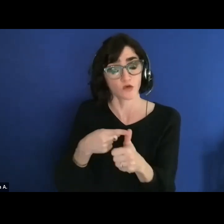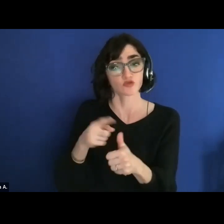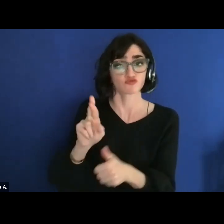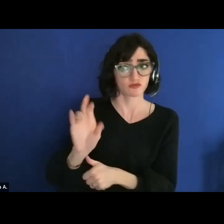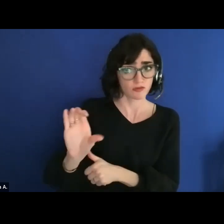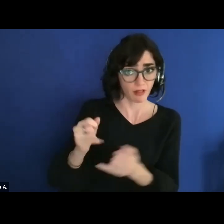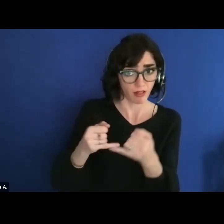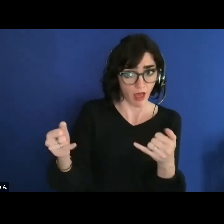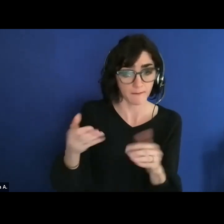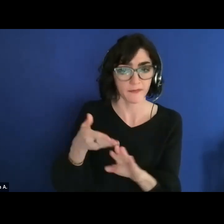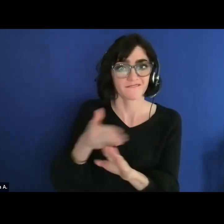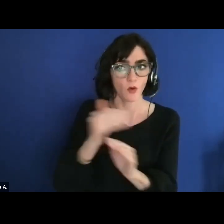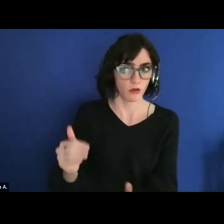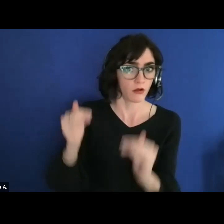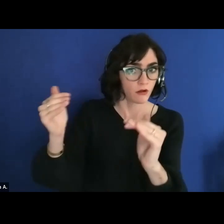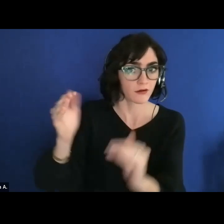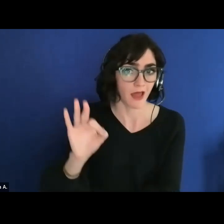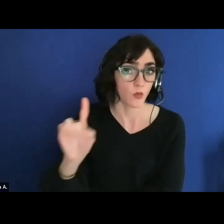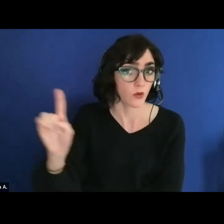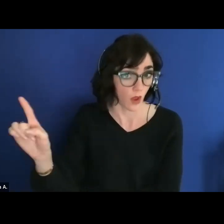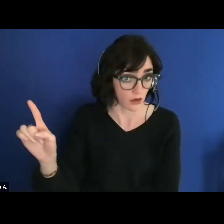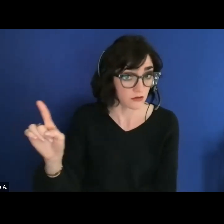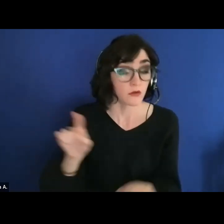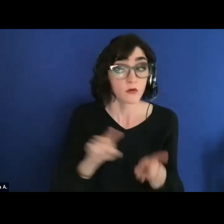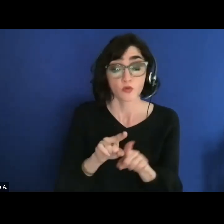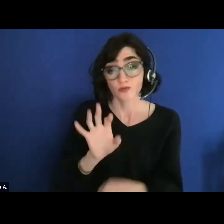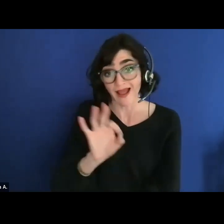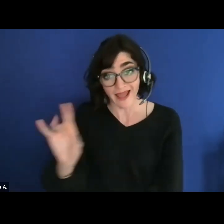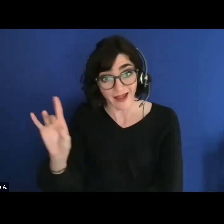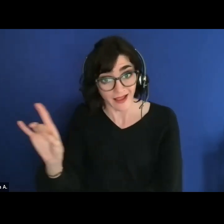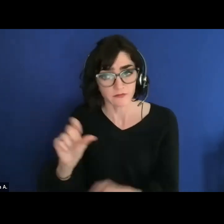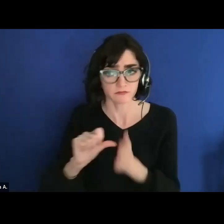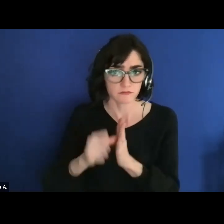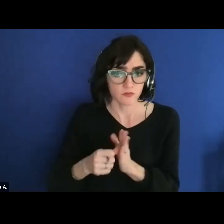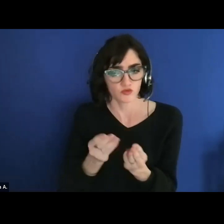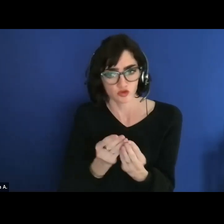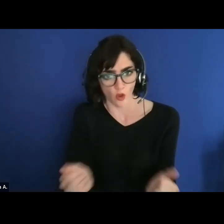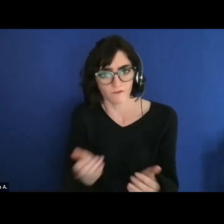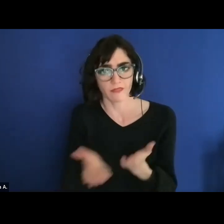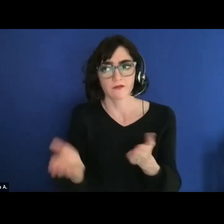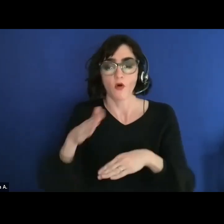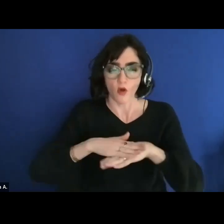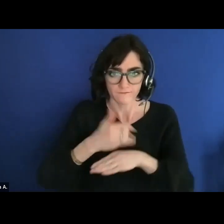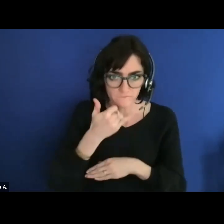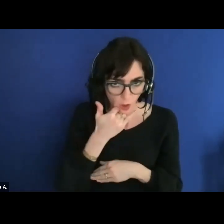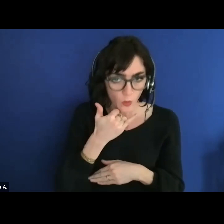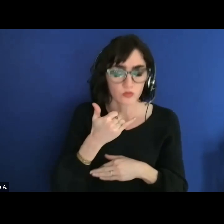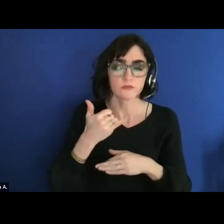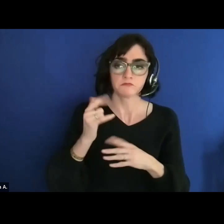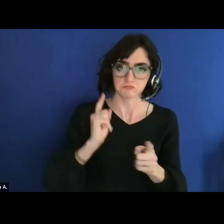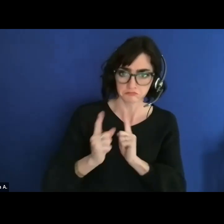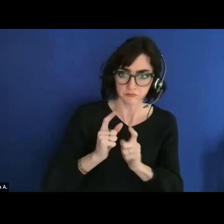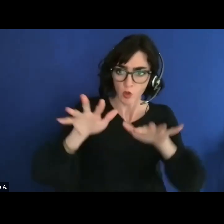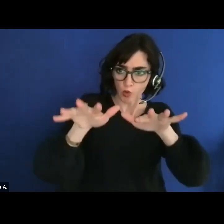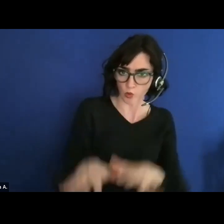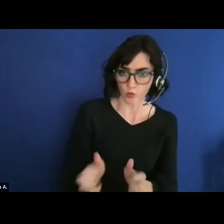needs. On the 988 side, they put an emphasis on resolving things on the phone. So they take the time to work through a safety plan and de-escalate the